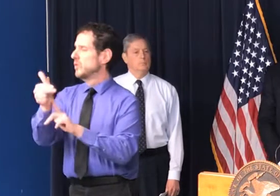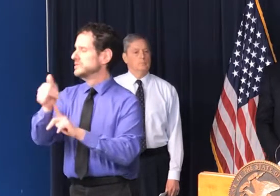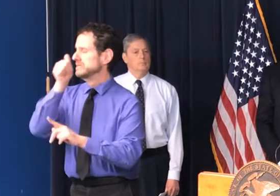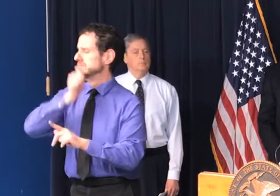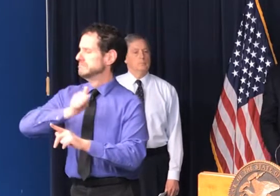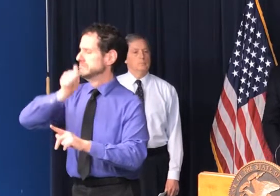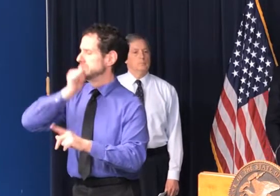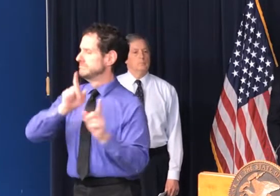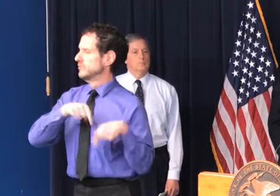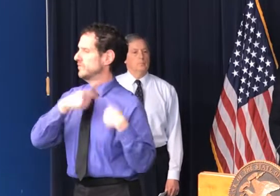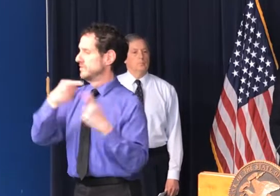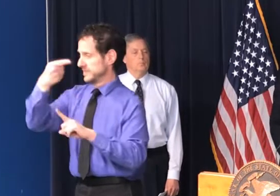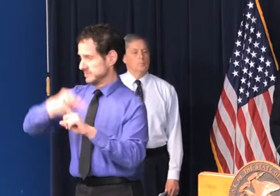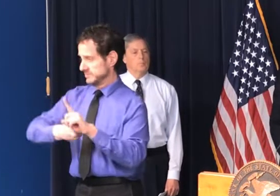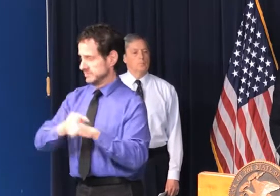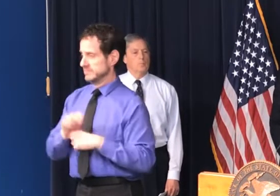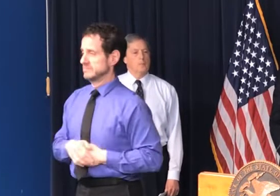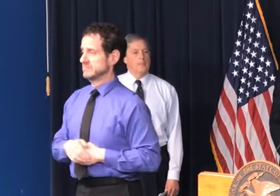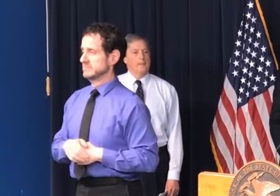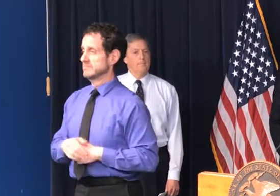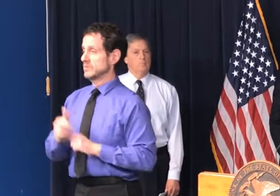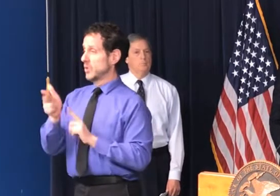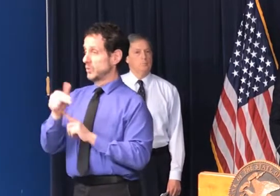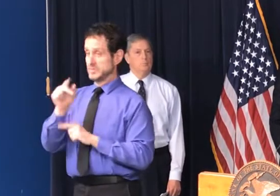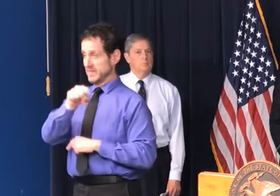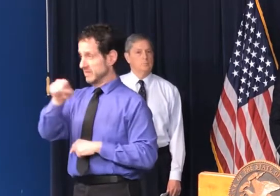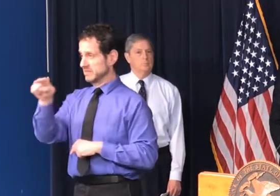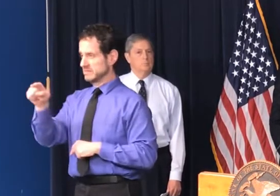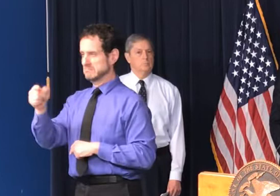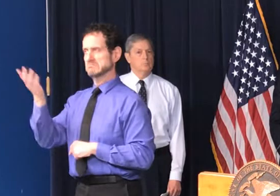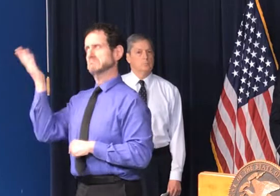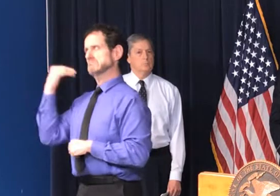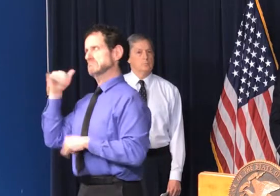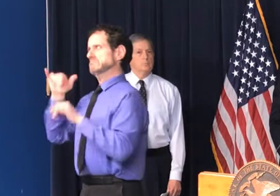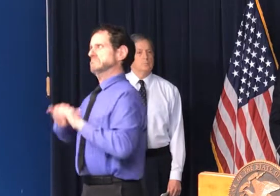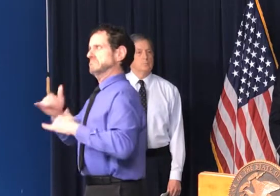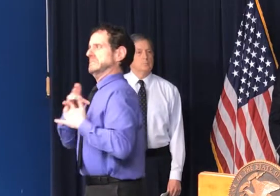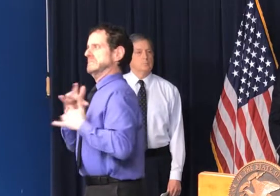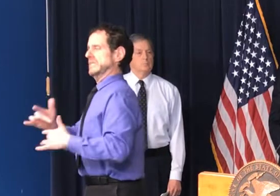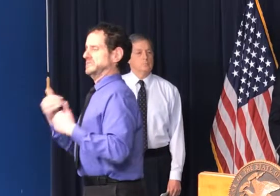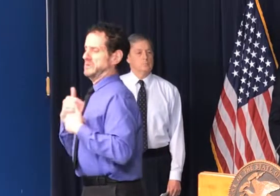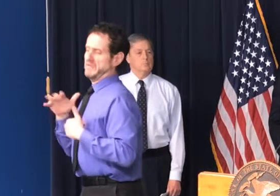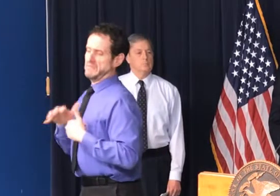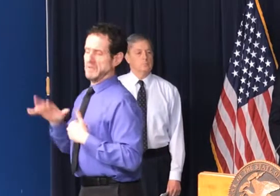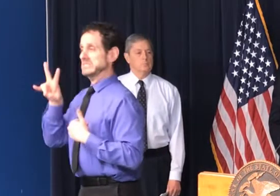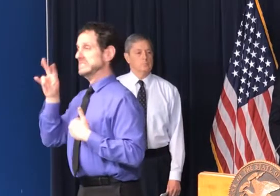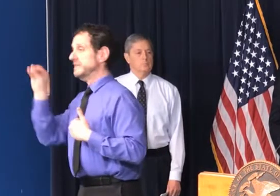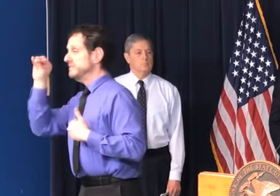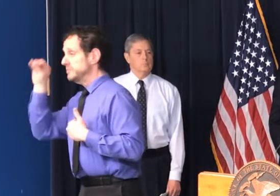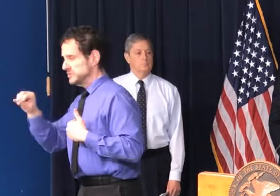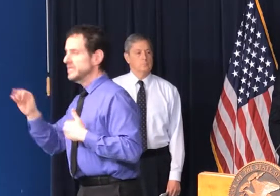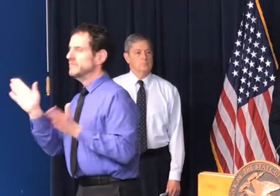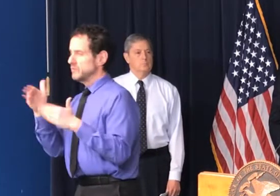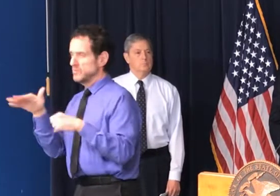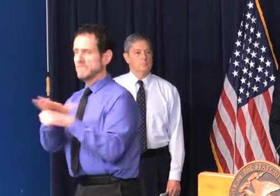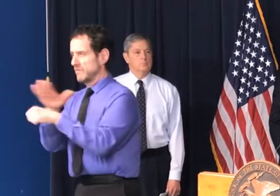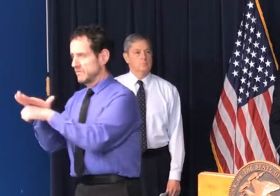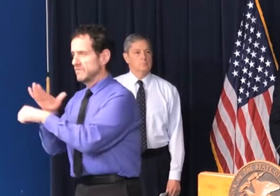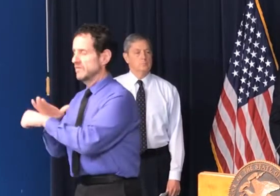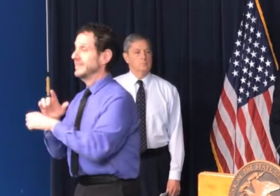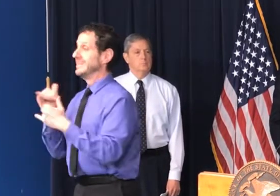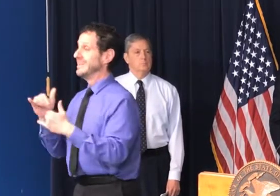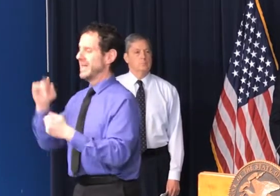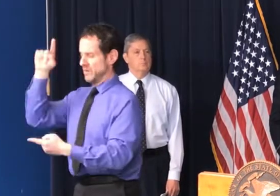economic decline over the past month. Hotel properties that were originally projecting to have an occupancy rate in the 70%